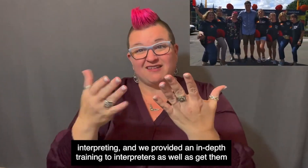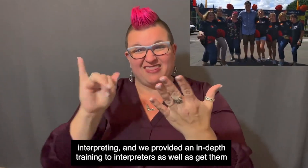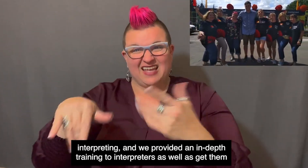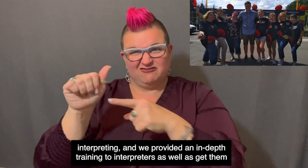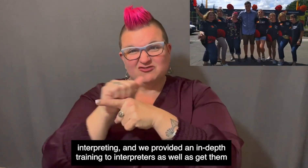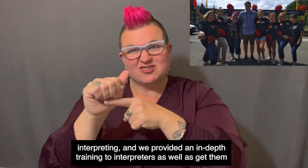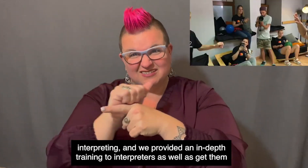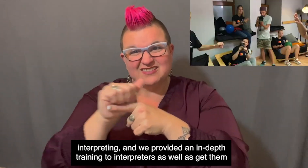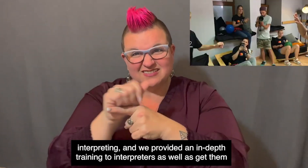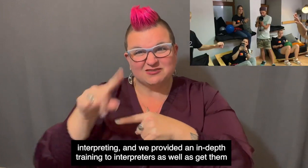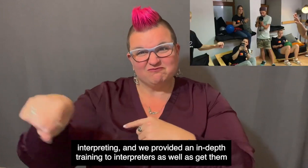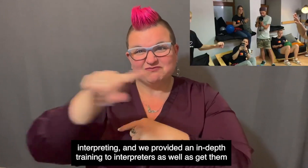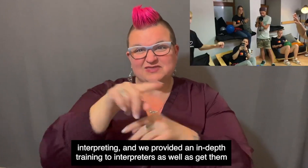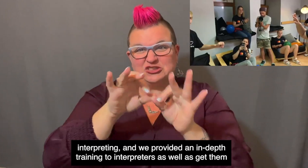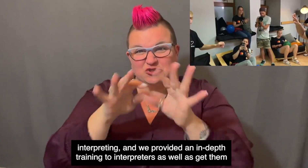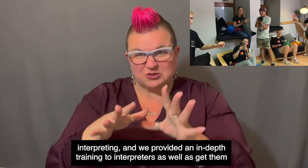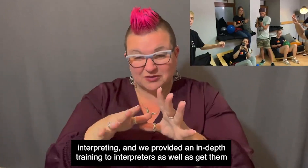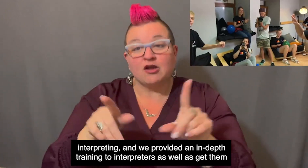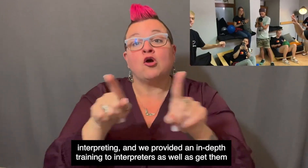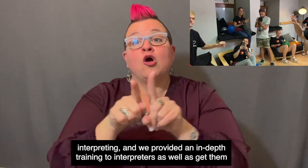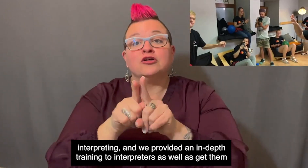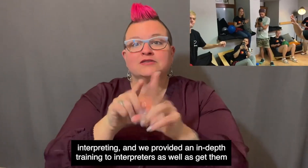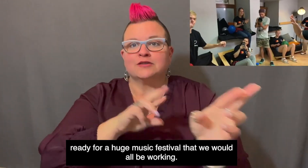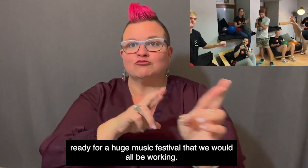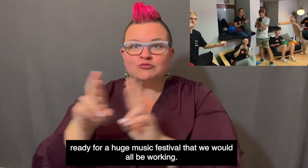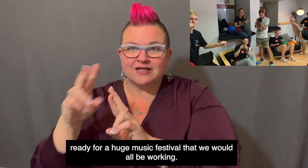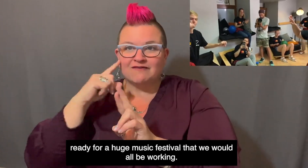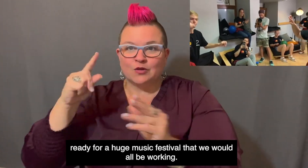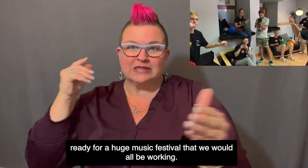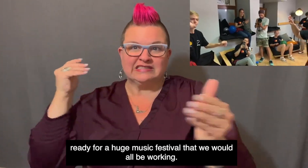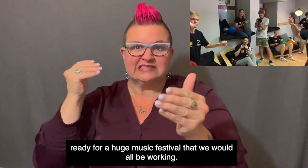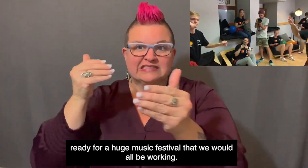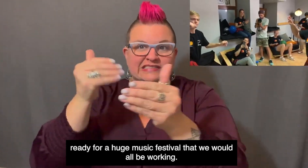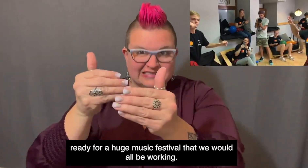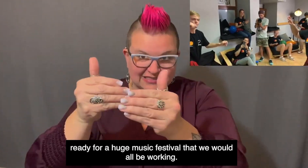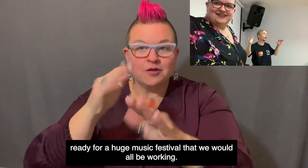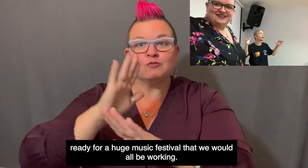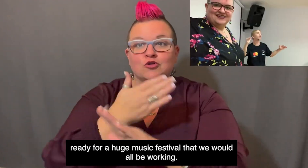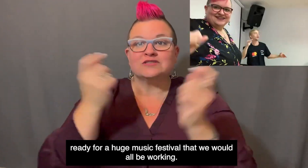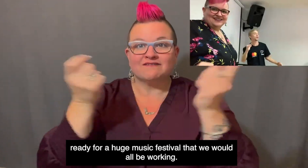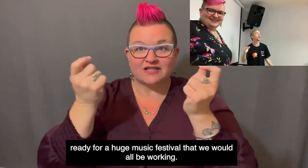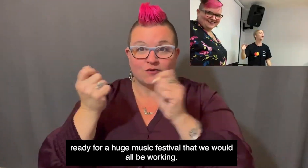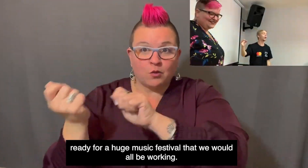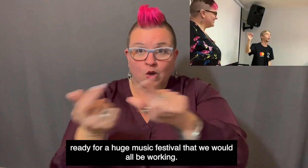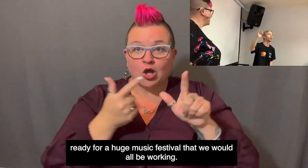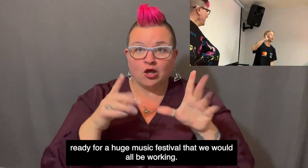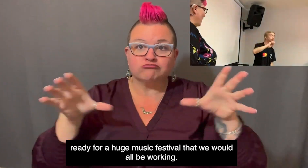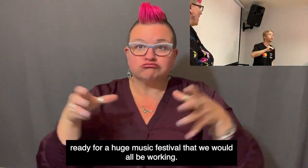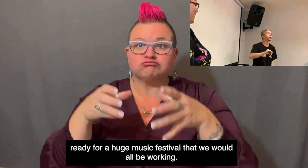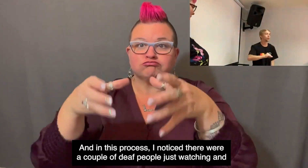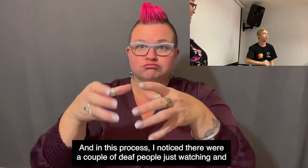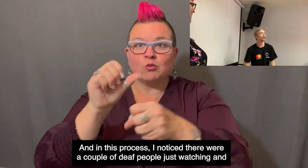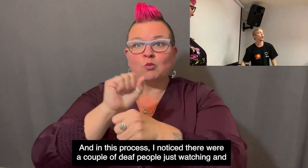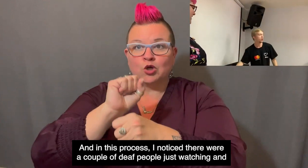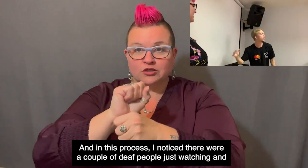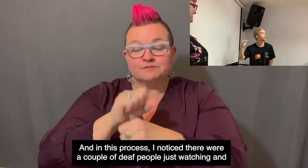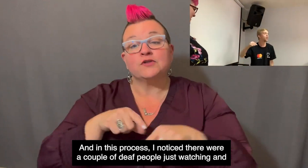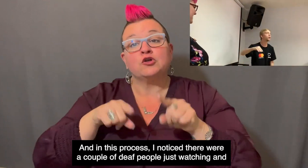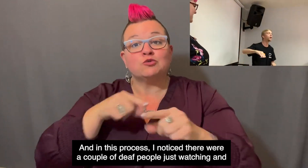in-depth training to interpreters, as well as get them ready for a huge music festival that we would all be working. And in this process,